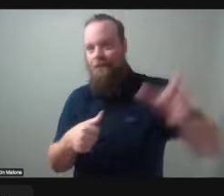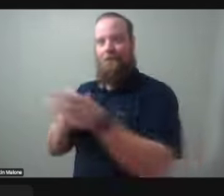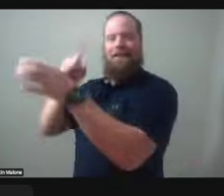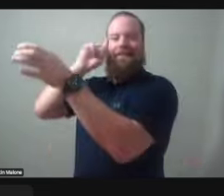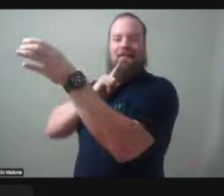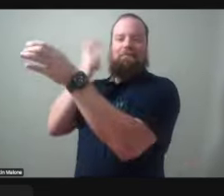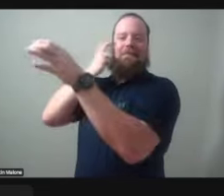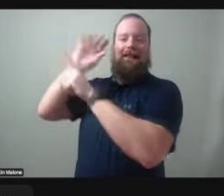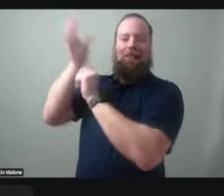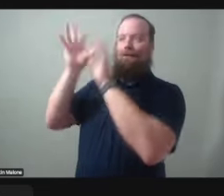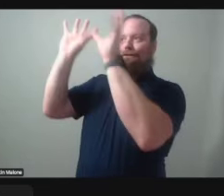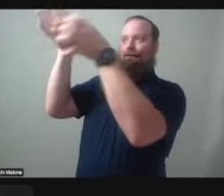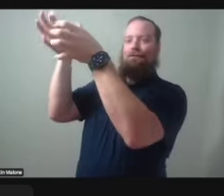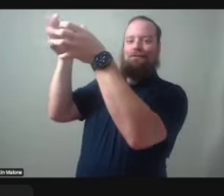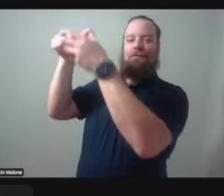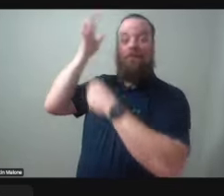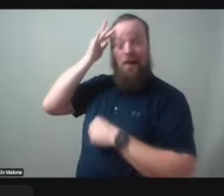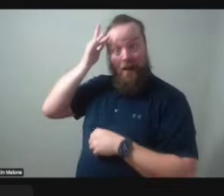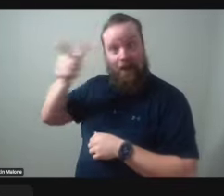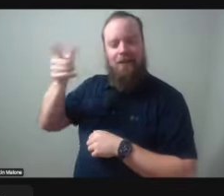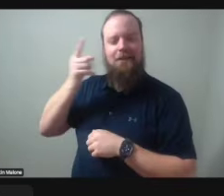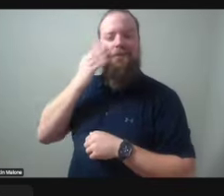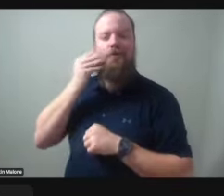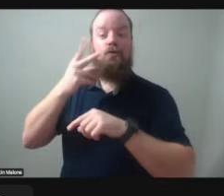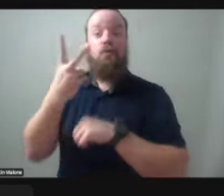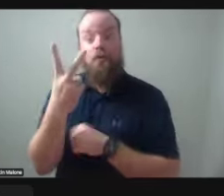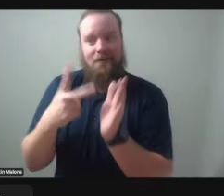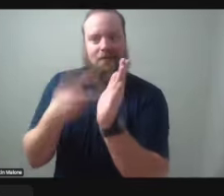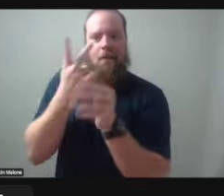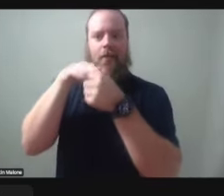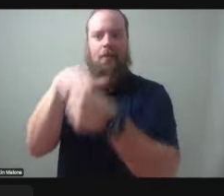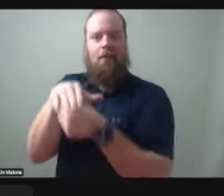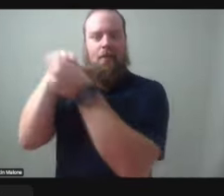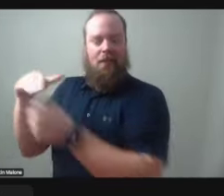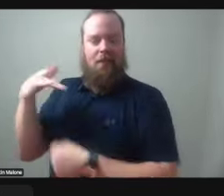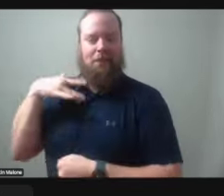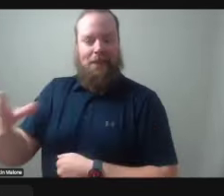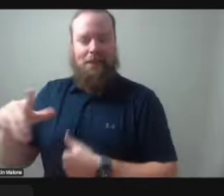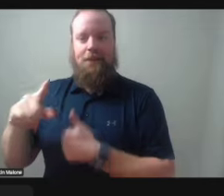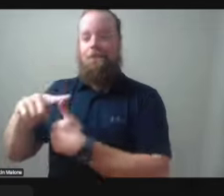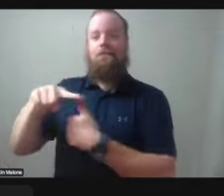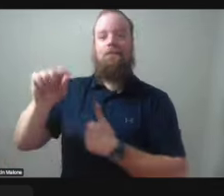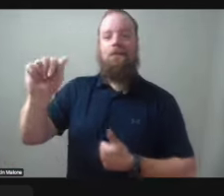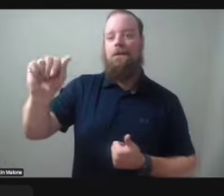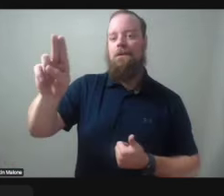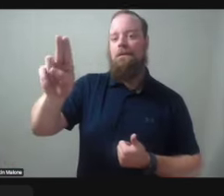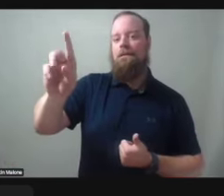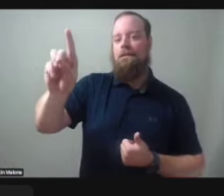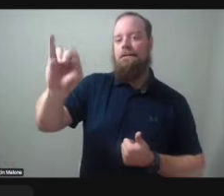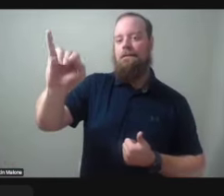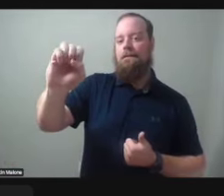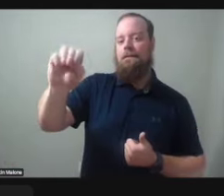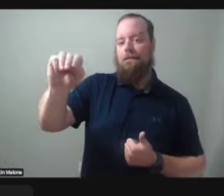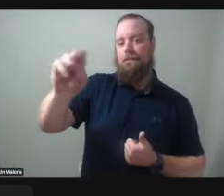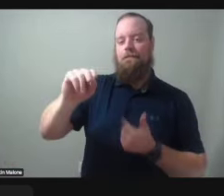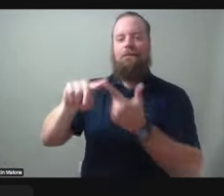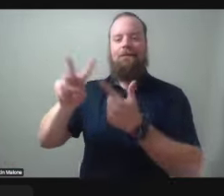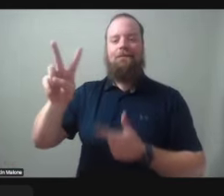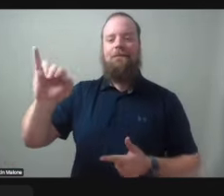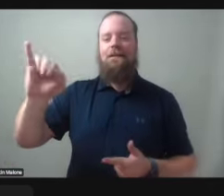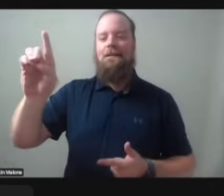there. And what's important to note is that while we do have a deaf community with a variety of cultural members,